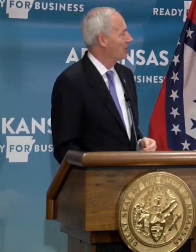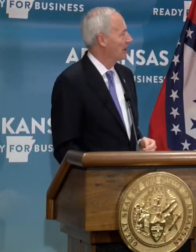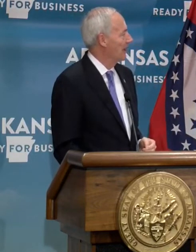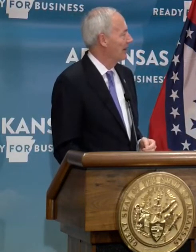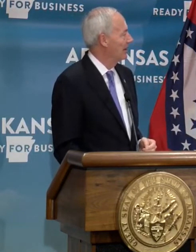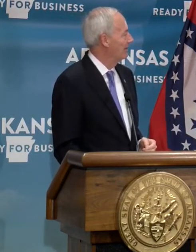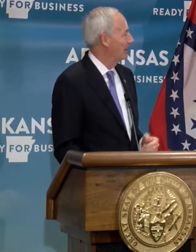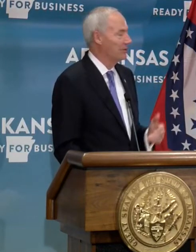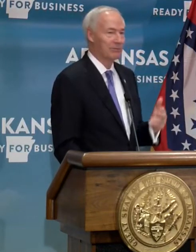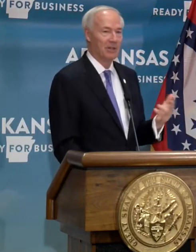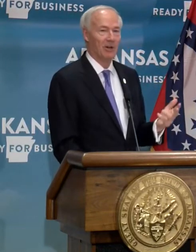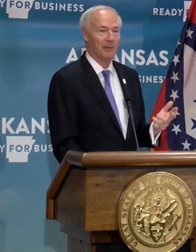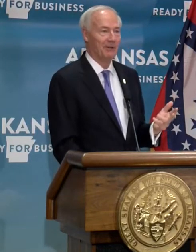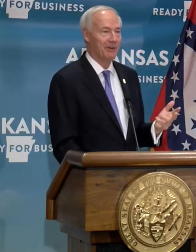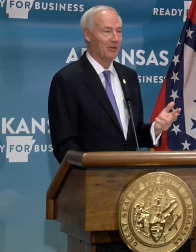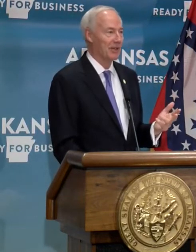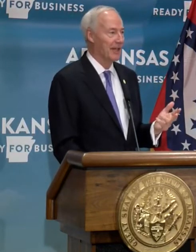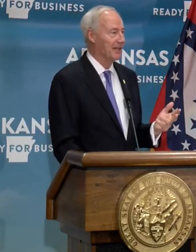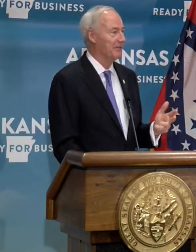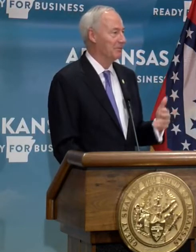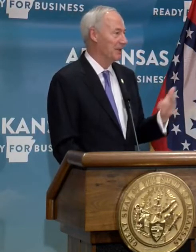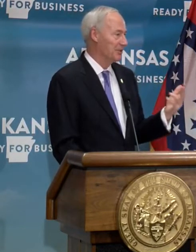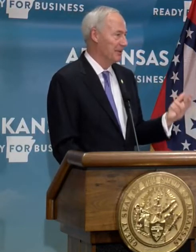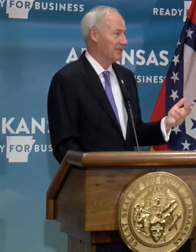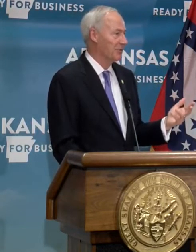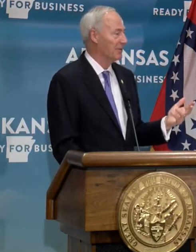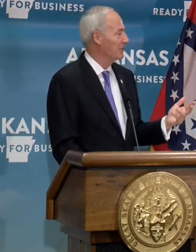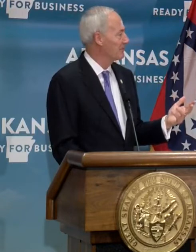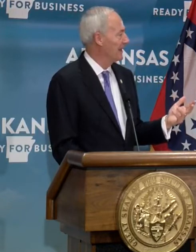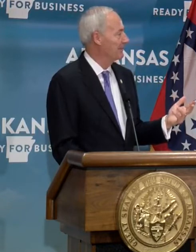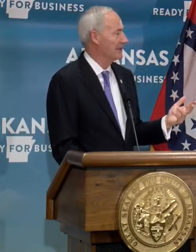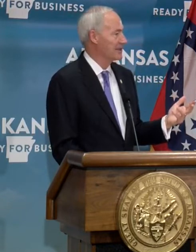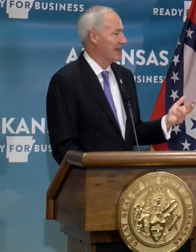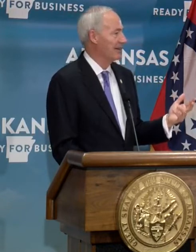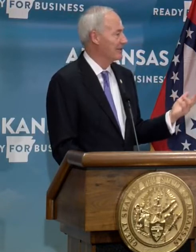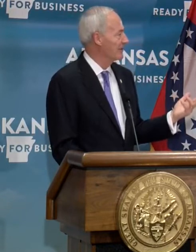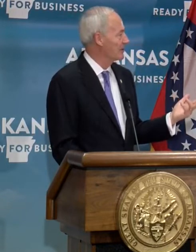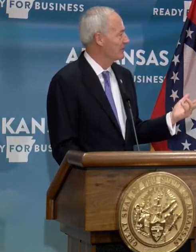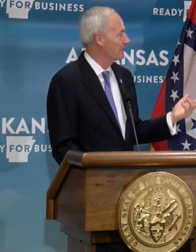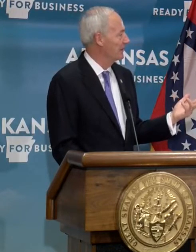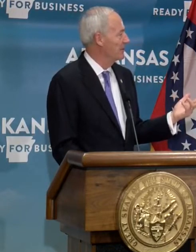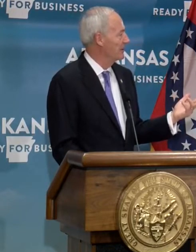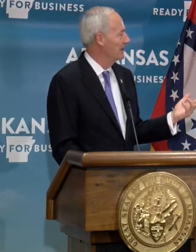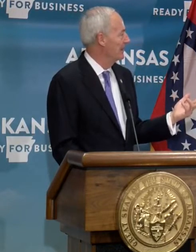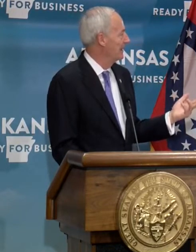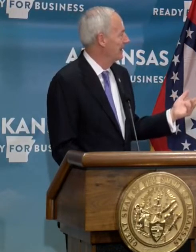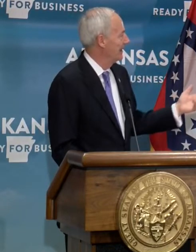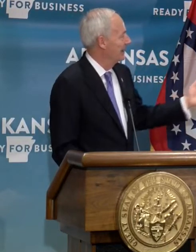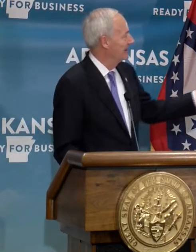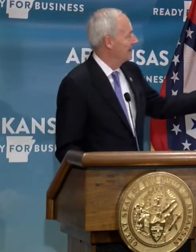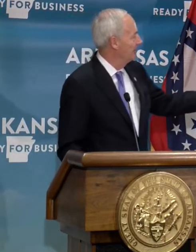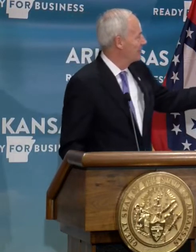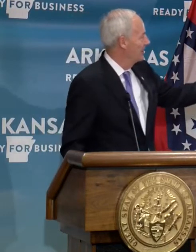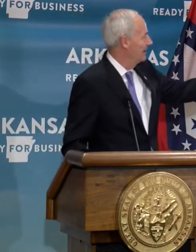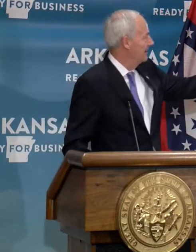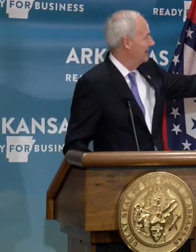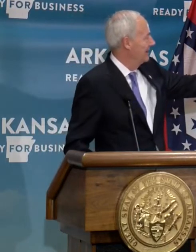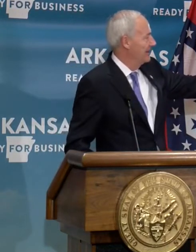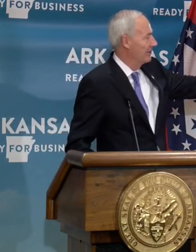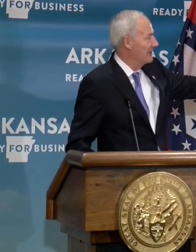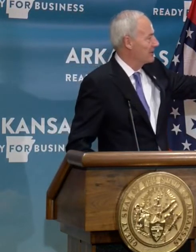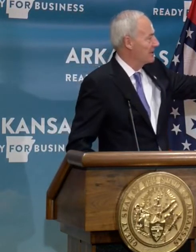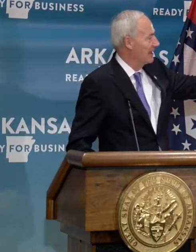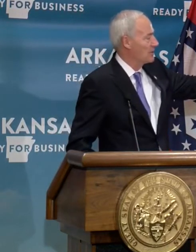see Faulkner County. We don't talk about Faulkner County very much, but it's one of the most populous counties in the central region. And you